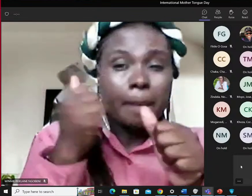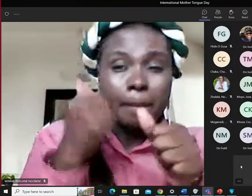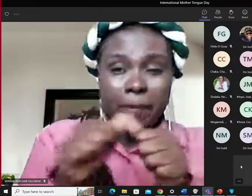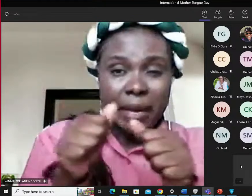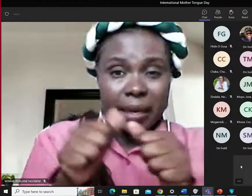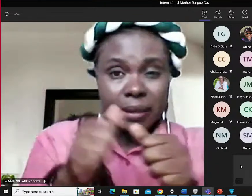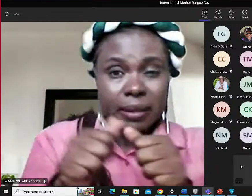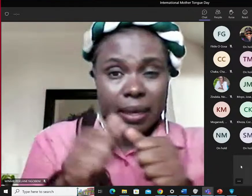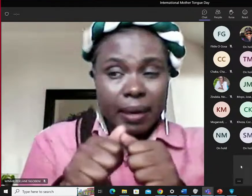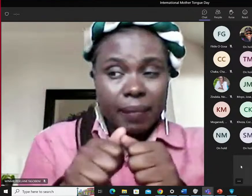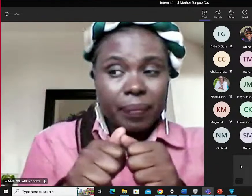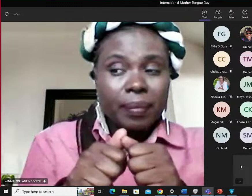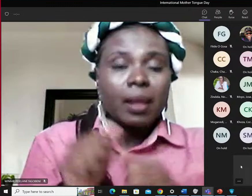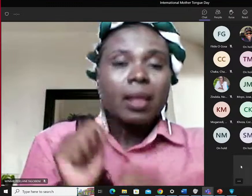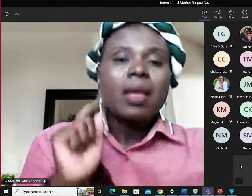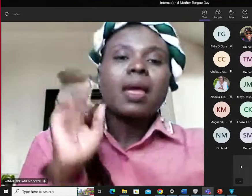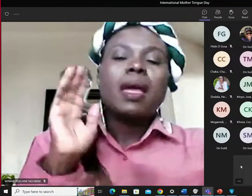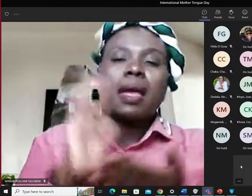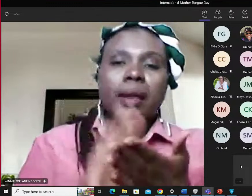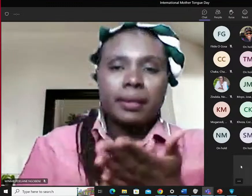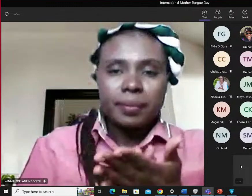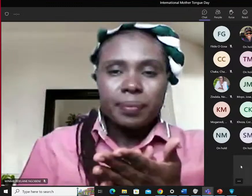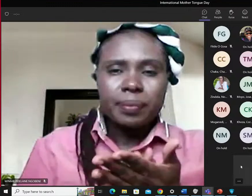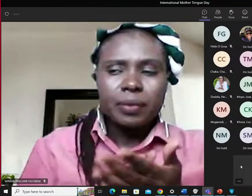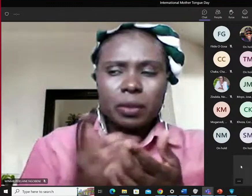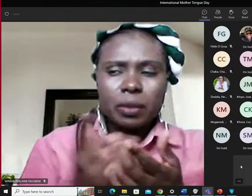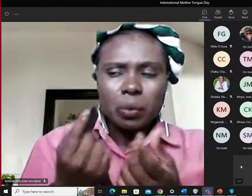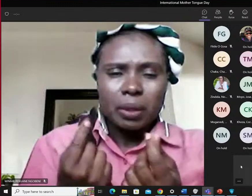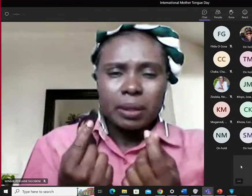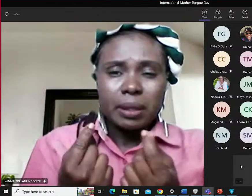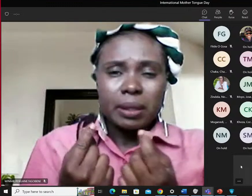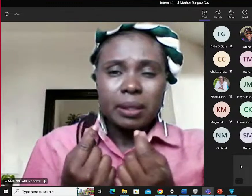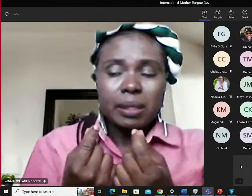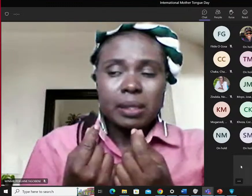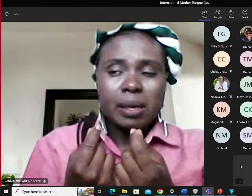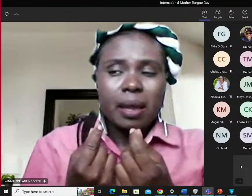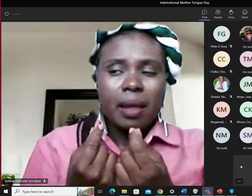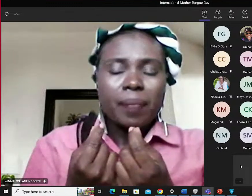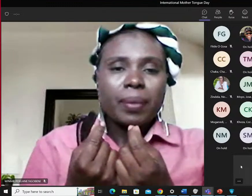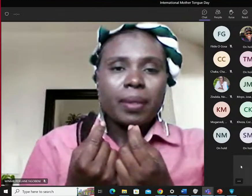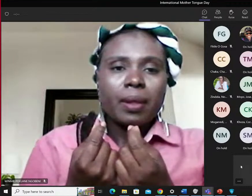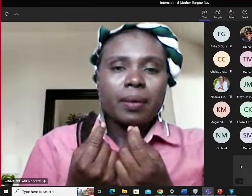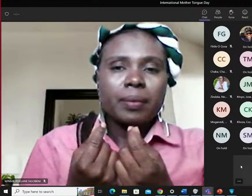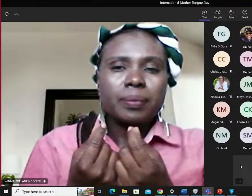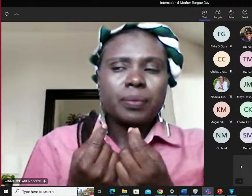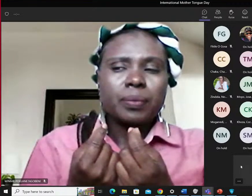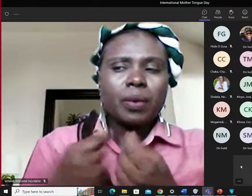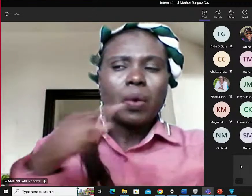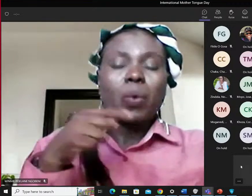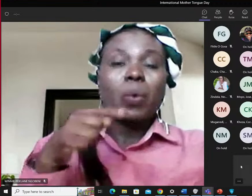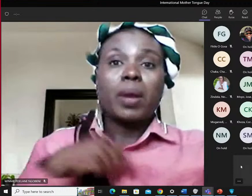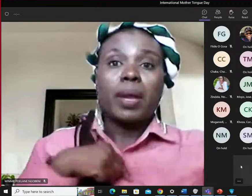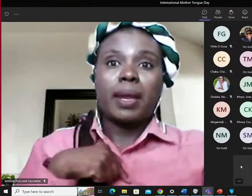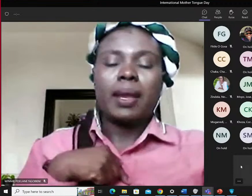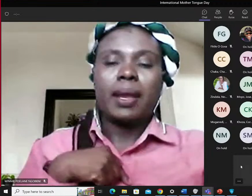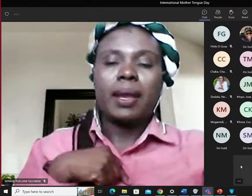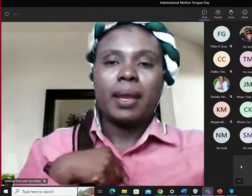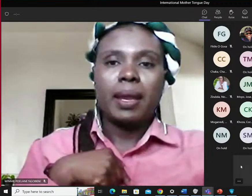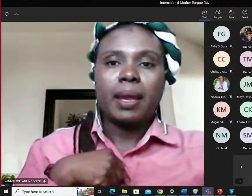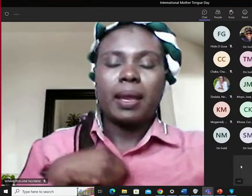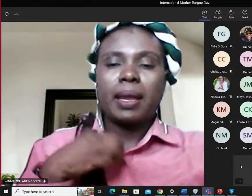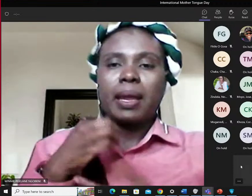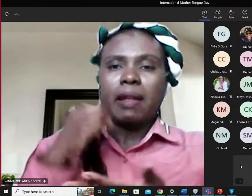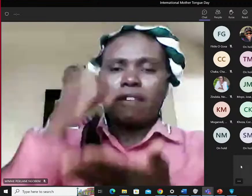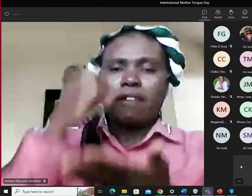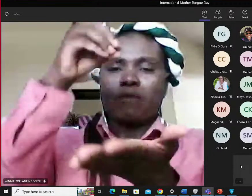what we did as the Senate Language Committee, we implemented a